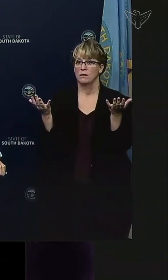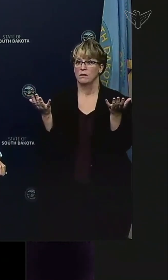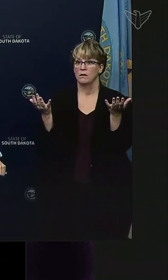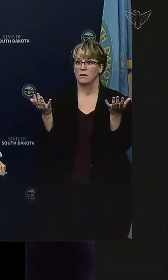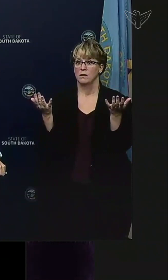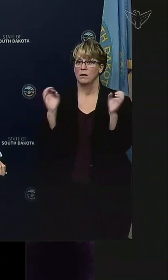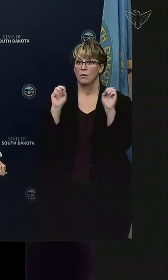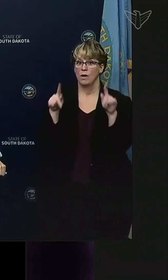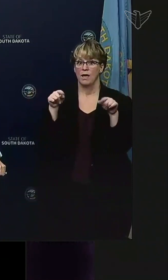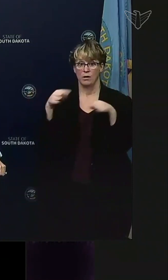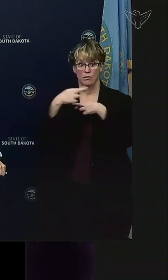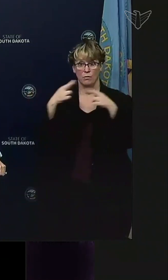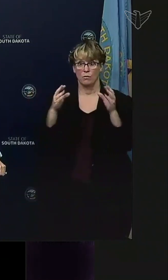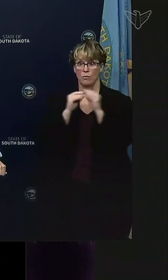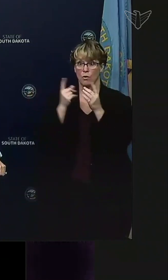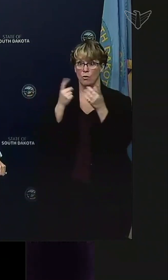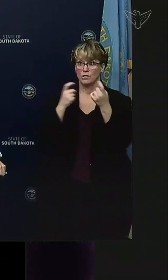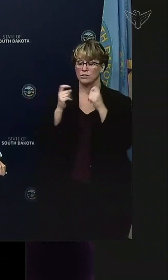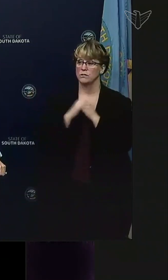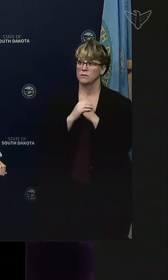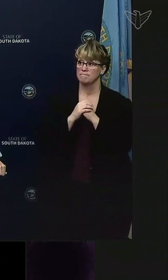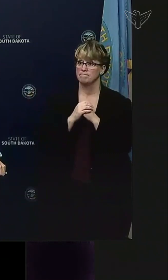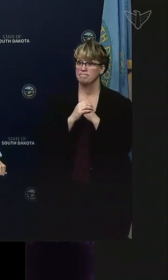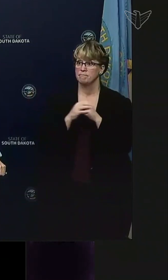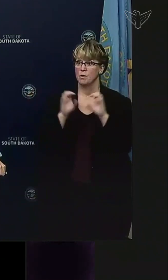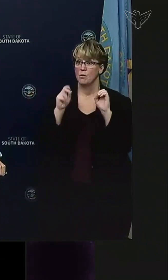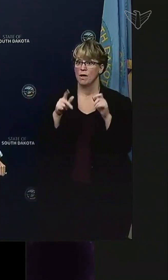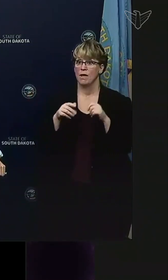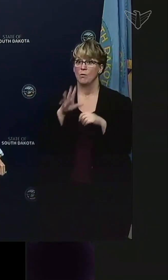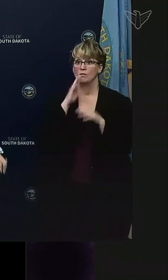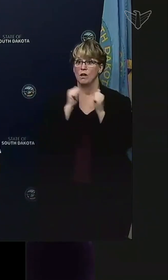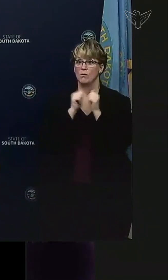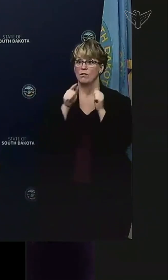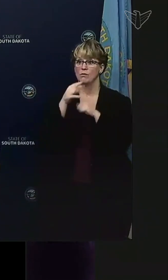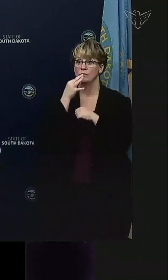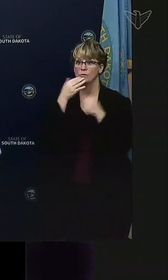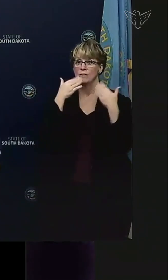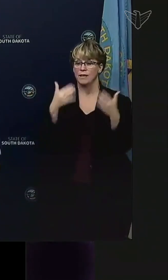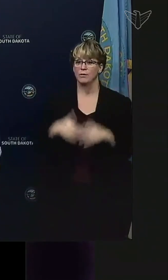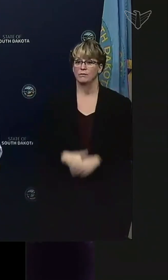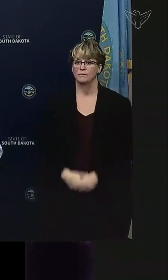Okay, in the room? Okay, we will talk soon. Thank you very much.